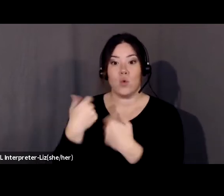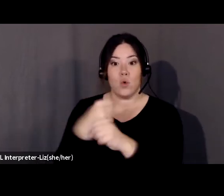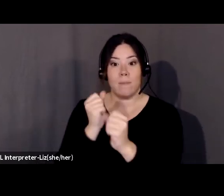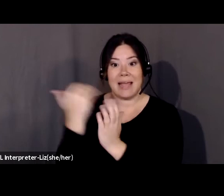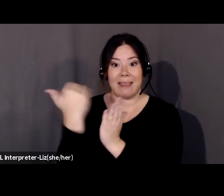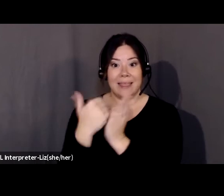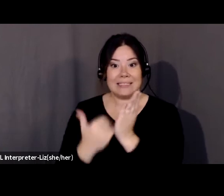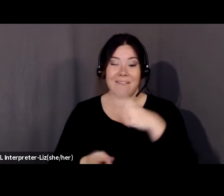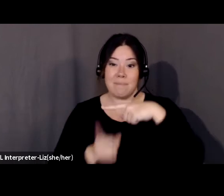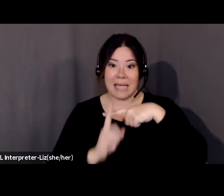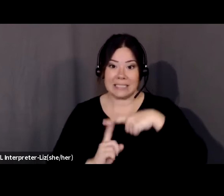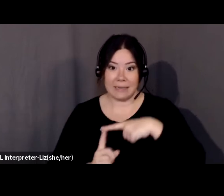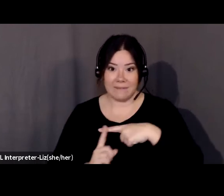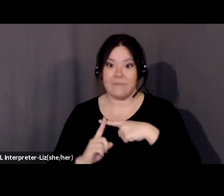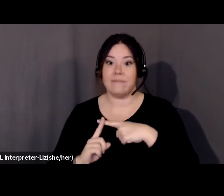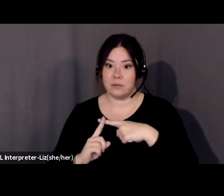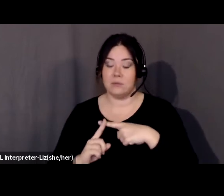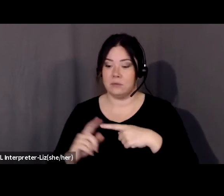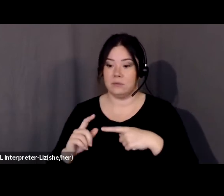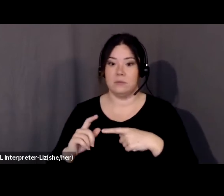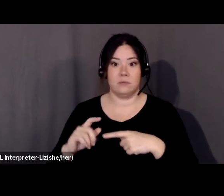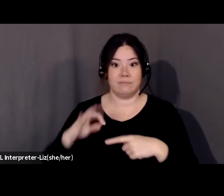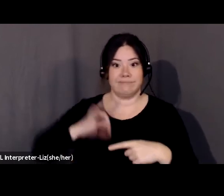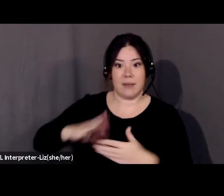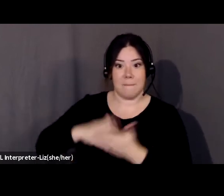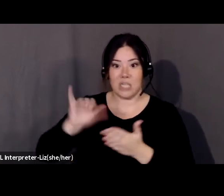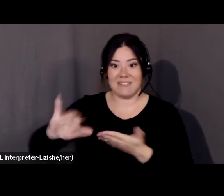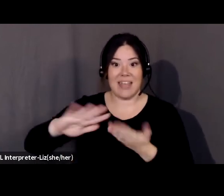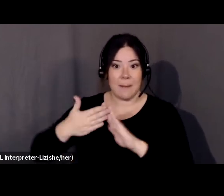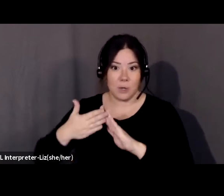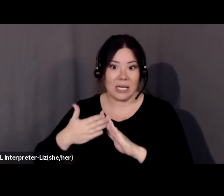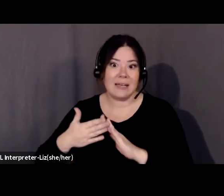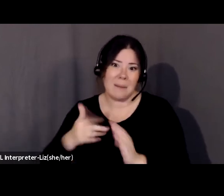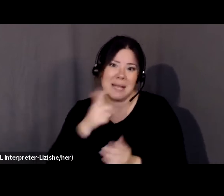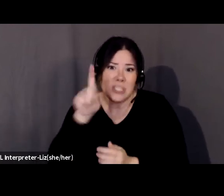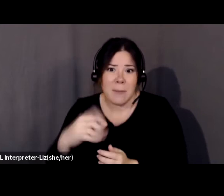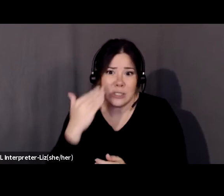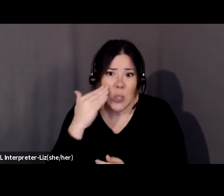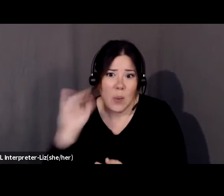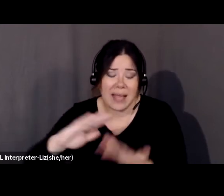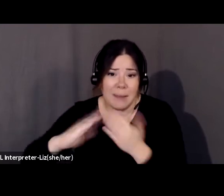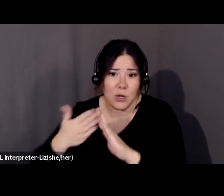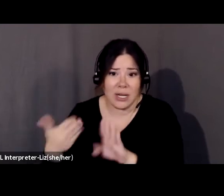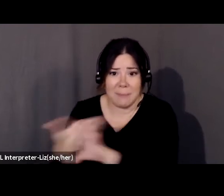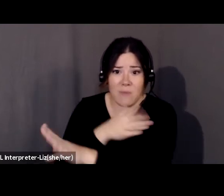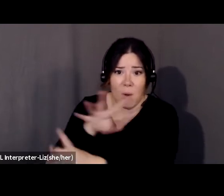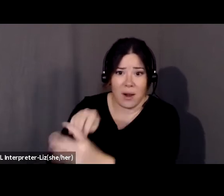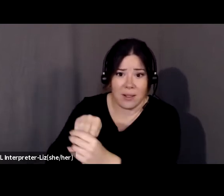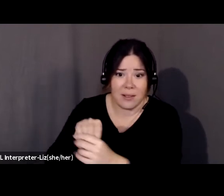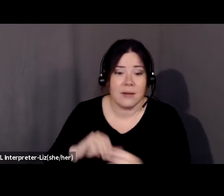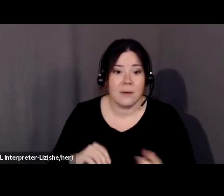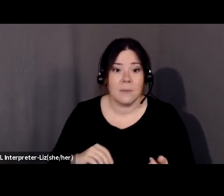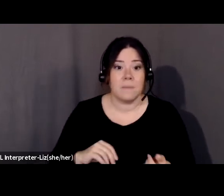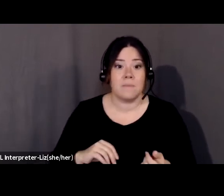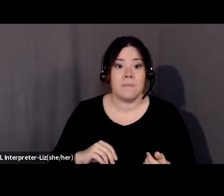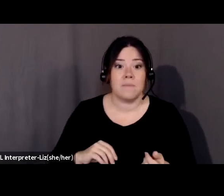aspects of the community and the activity, because you have to know the community that you're going into. And I have had times when we first started